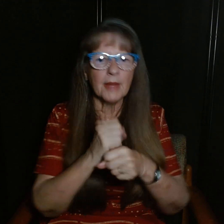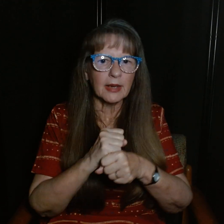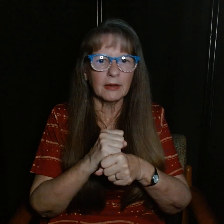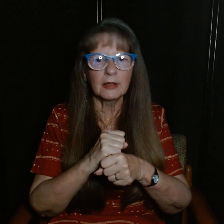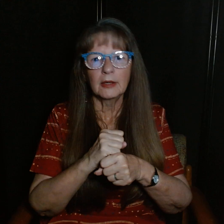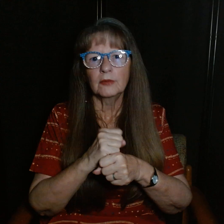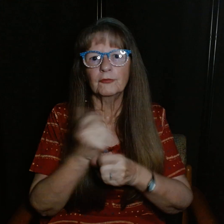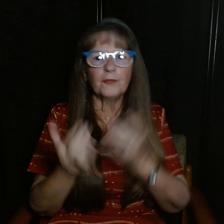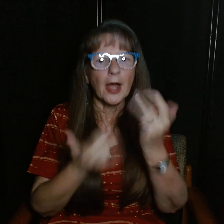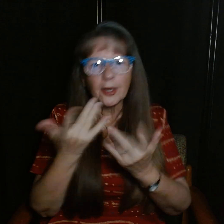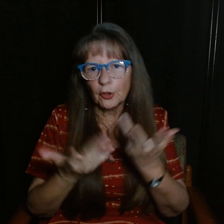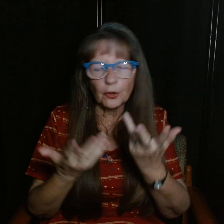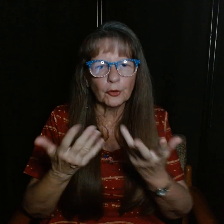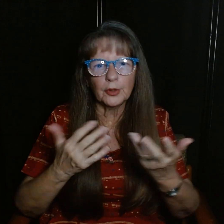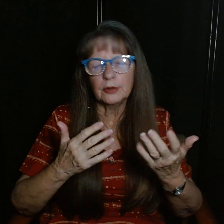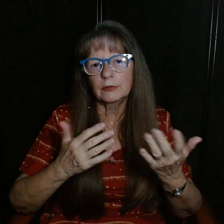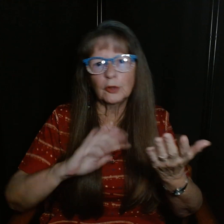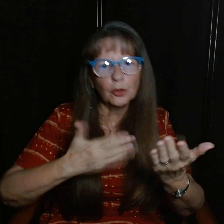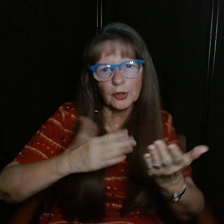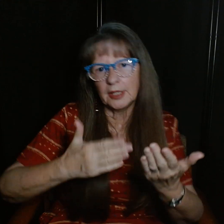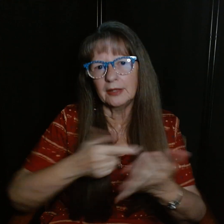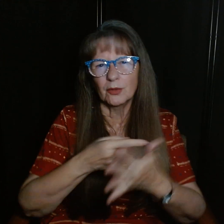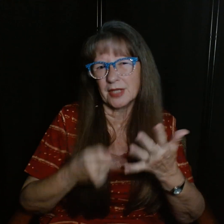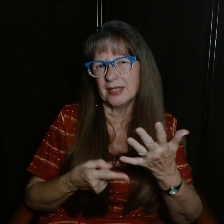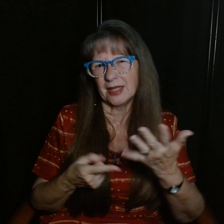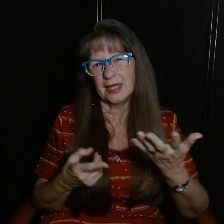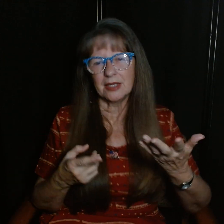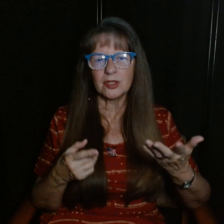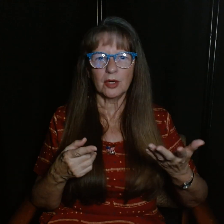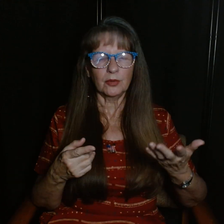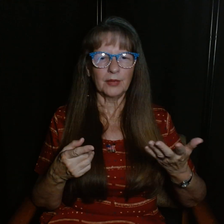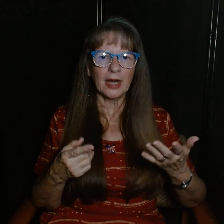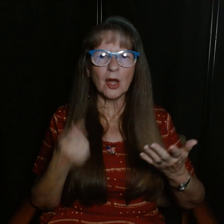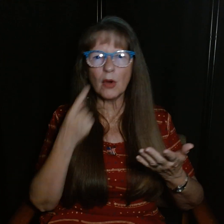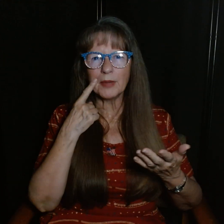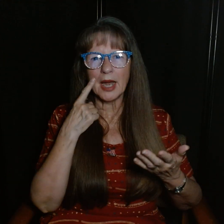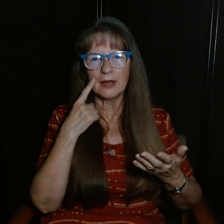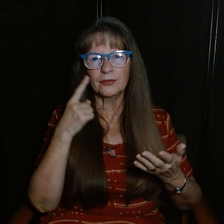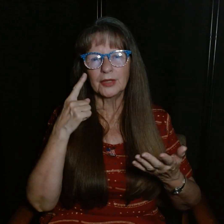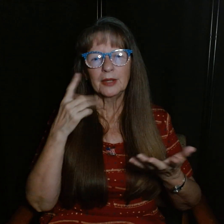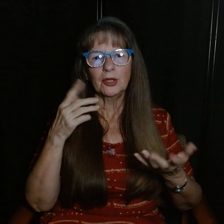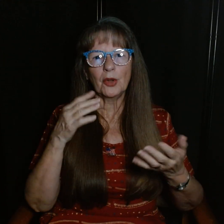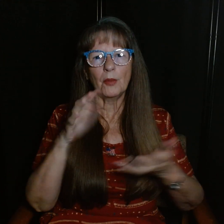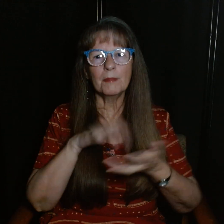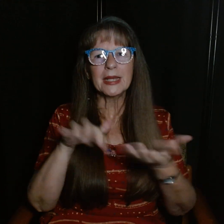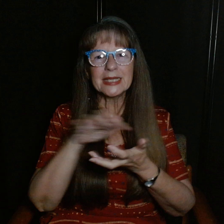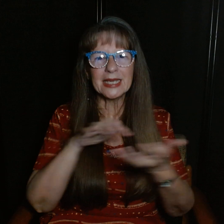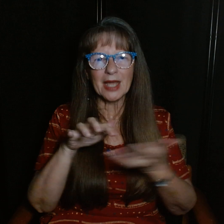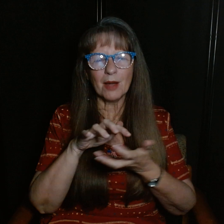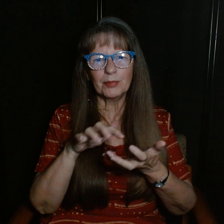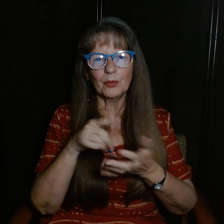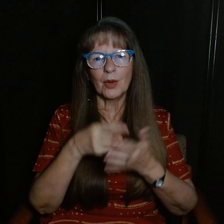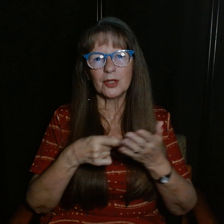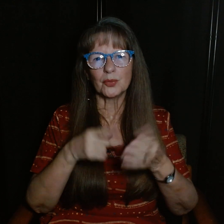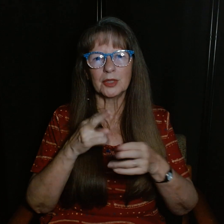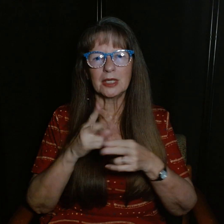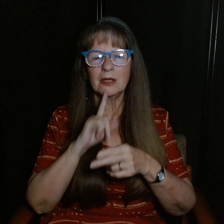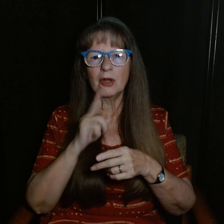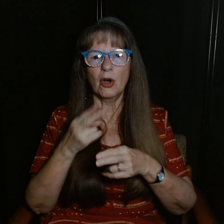a fire and cook it, those kinds of things. So I know I'm kind of, mixing up what it's really called,